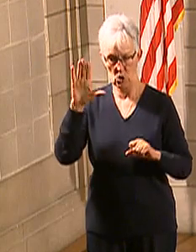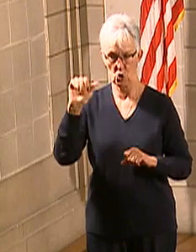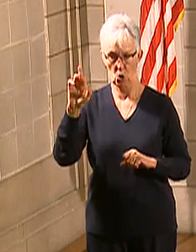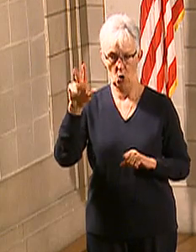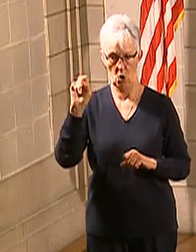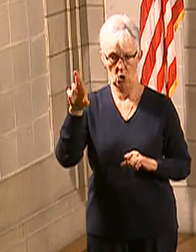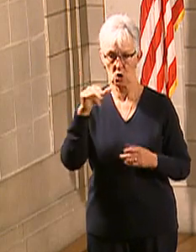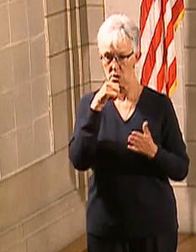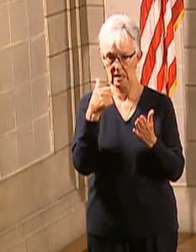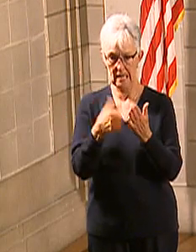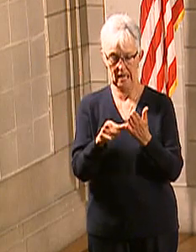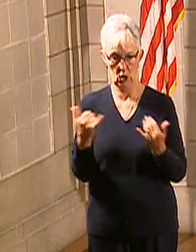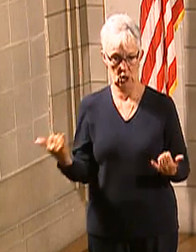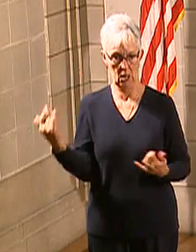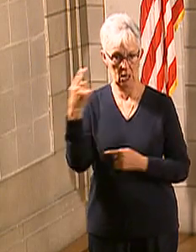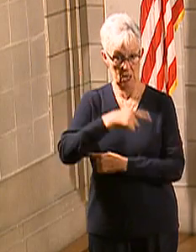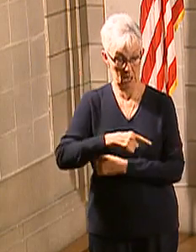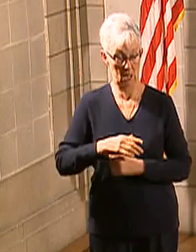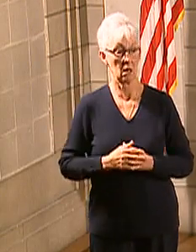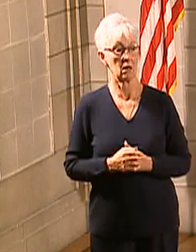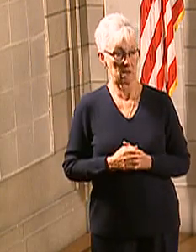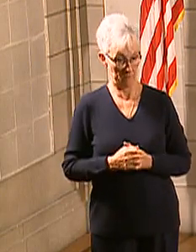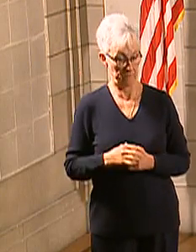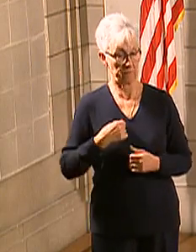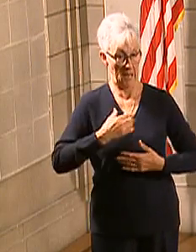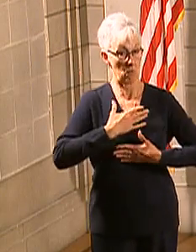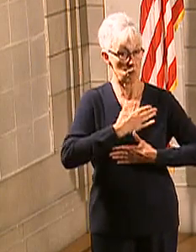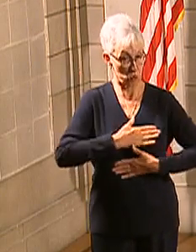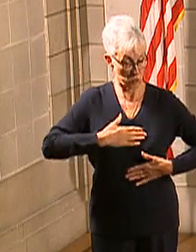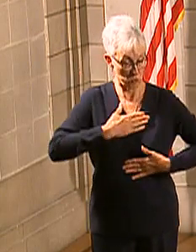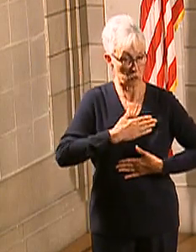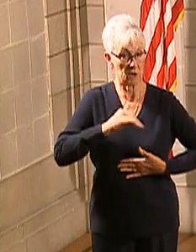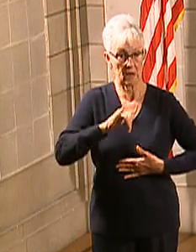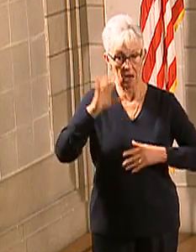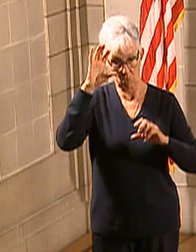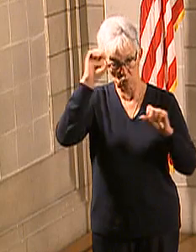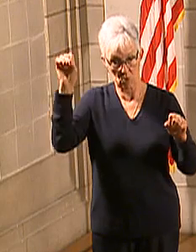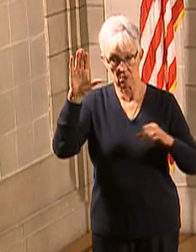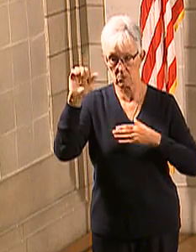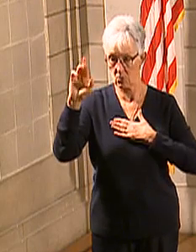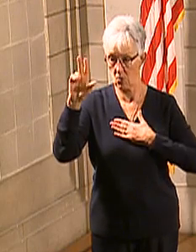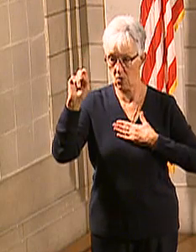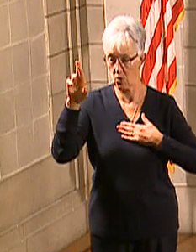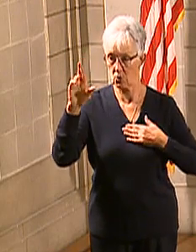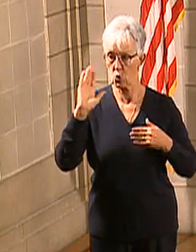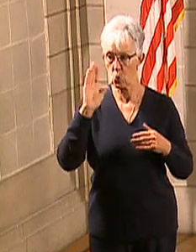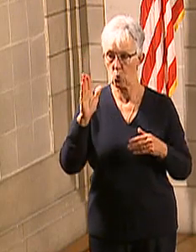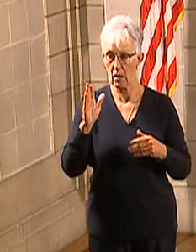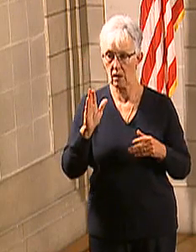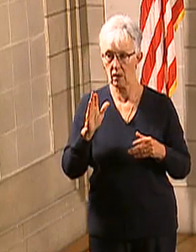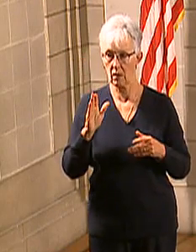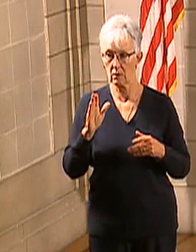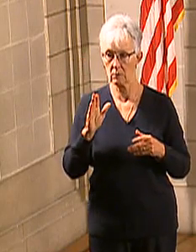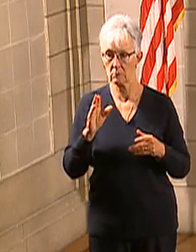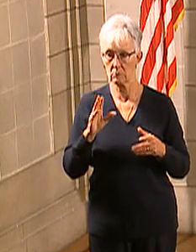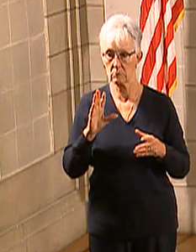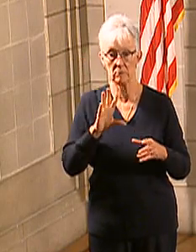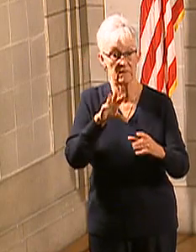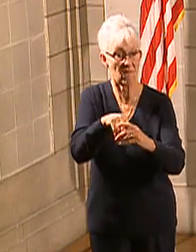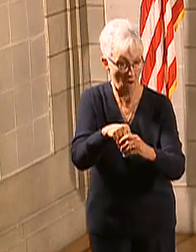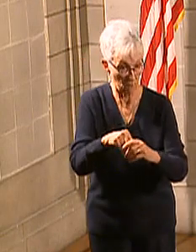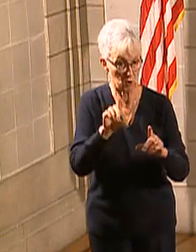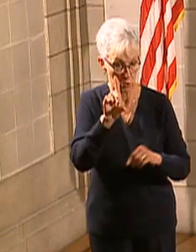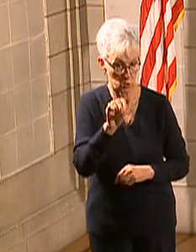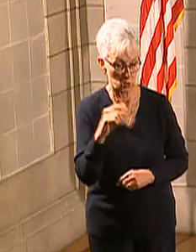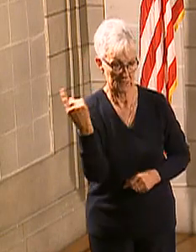letter today, and while I appreciate the fact that President Carter is going to step in and take steps on this, I don't see a